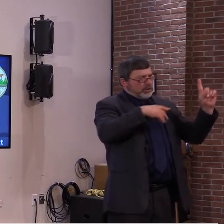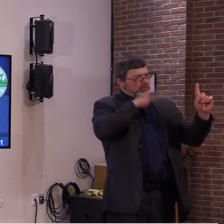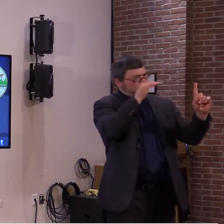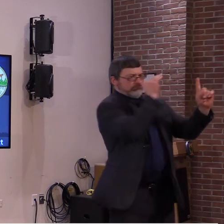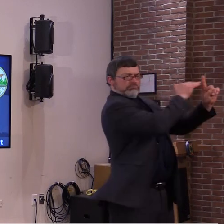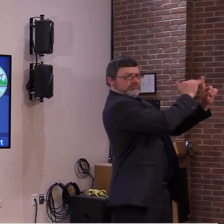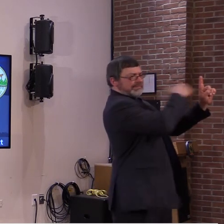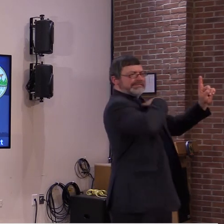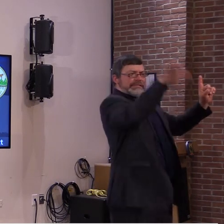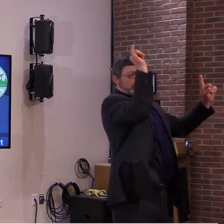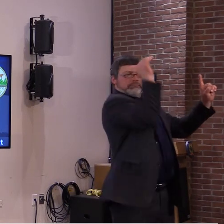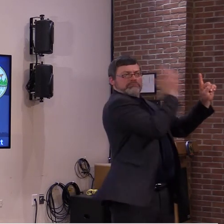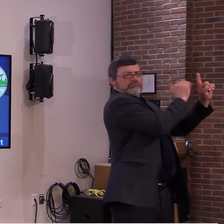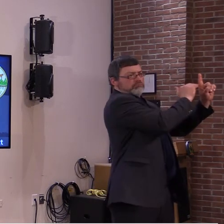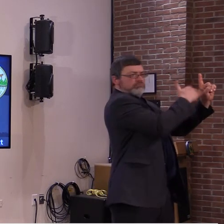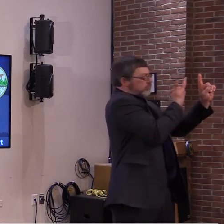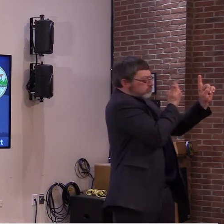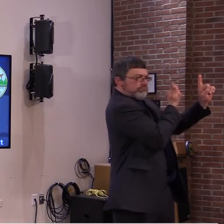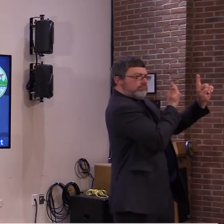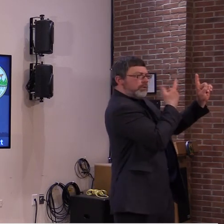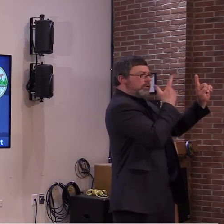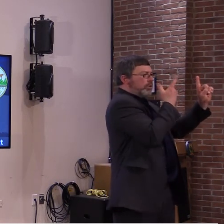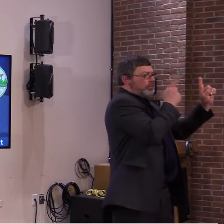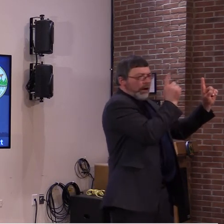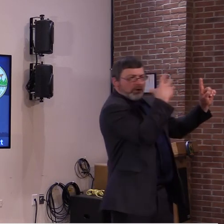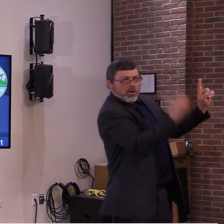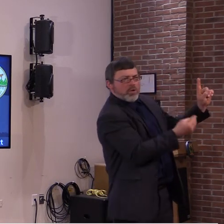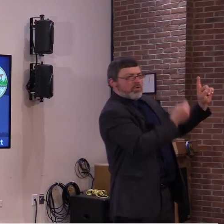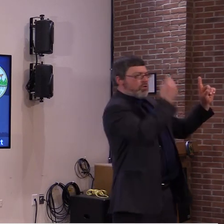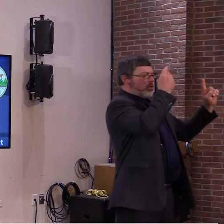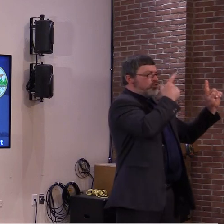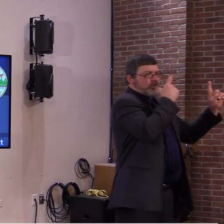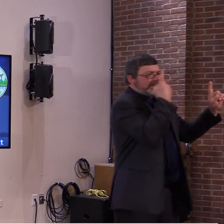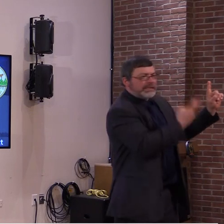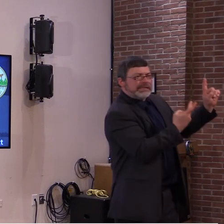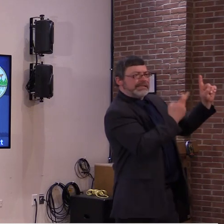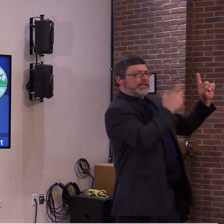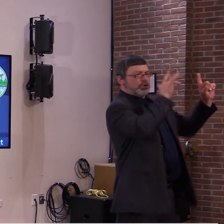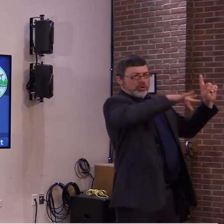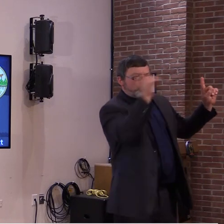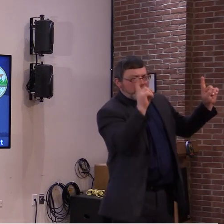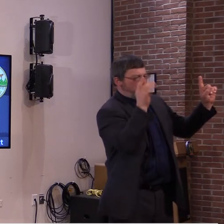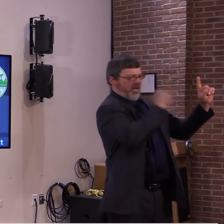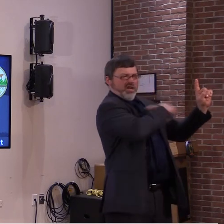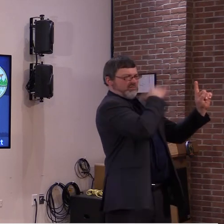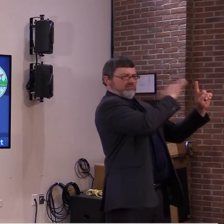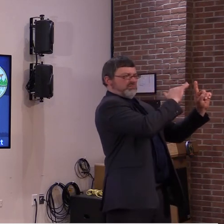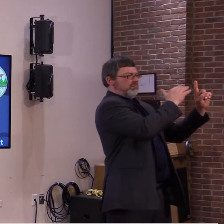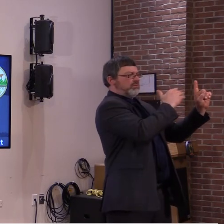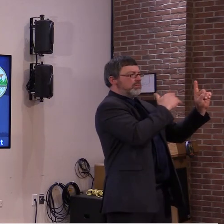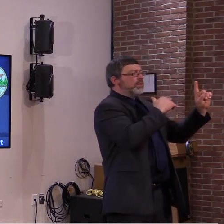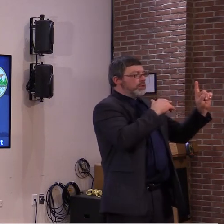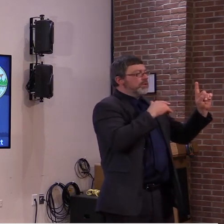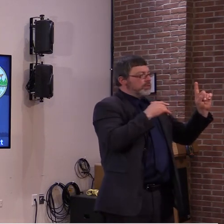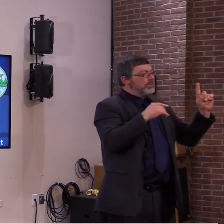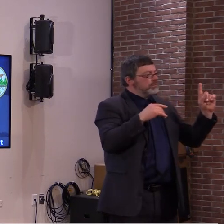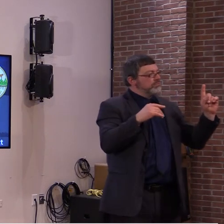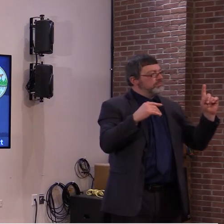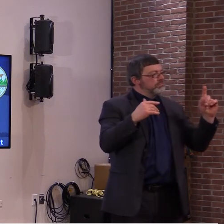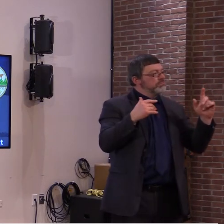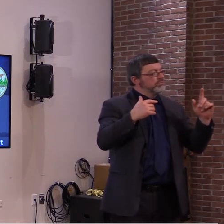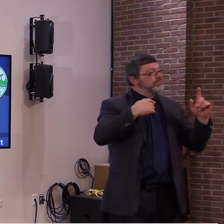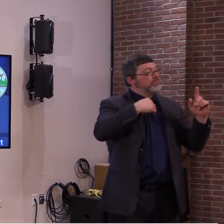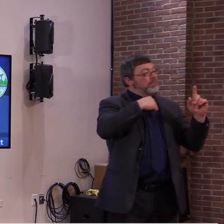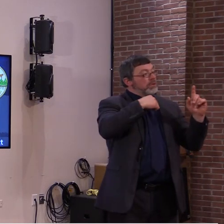have a result on a Massachusetts resident who tests positive in Vermont, The